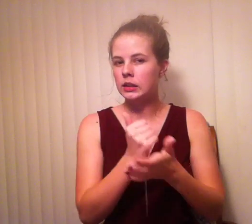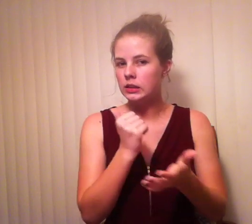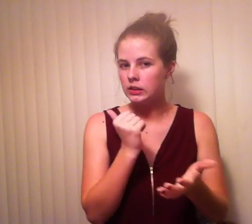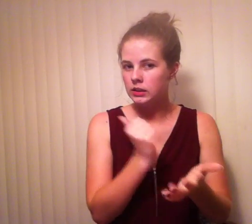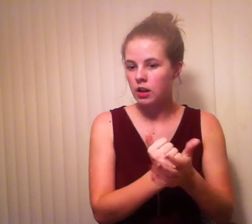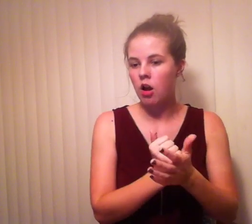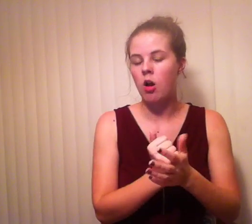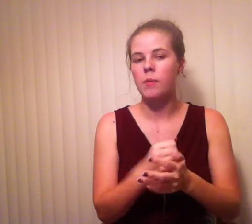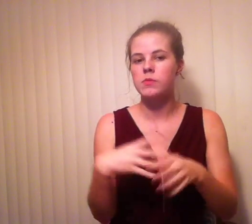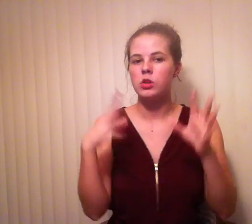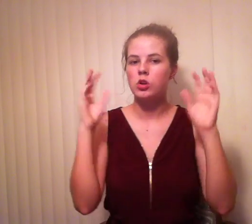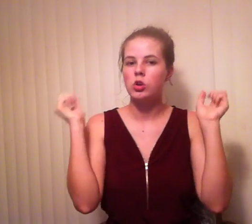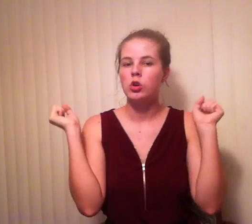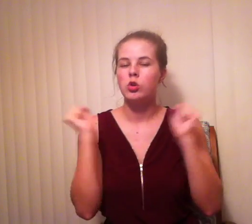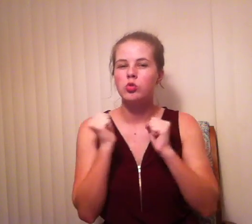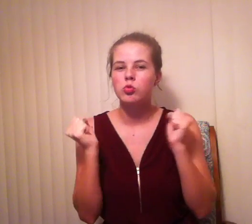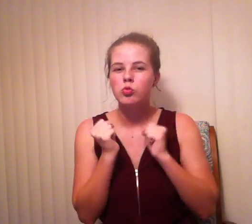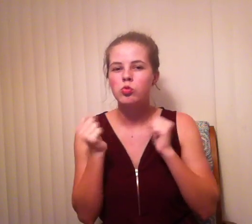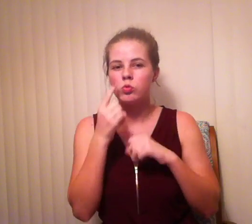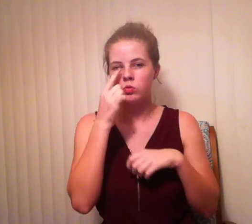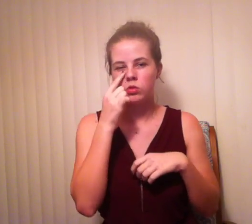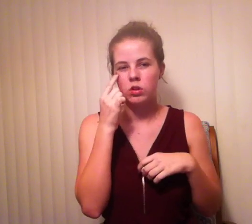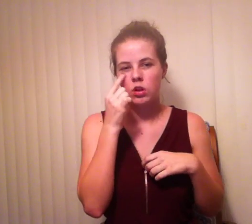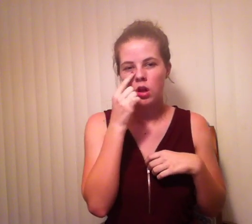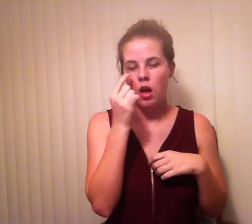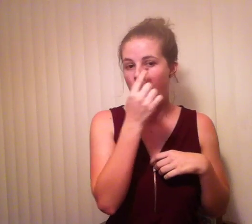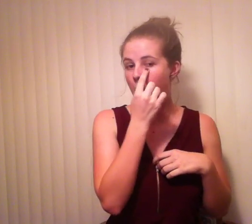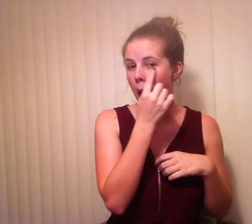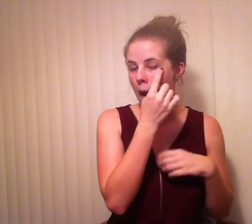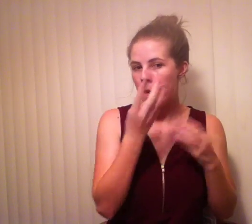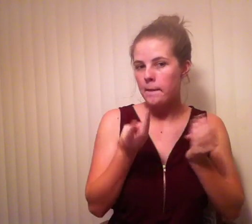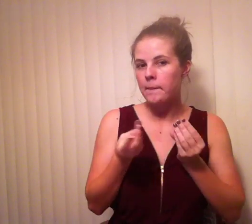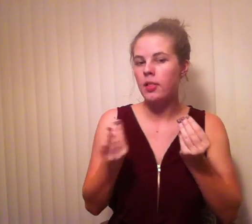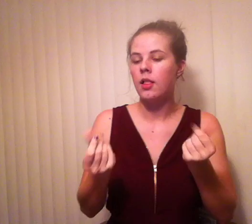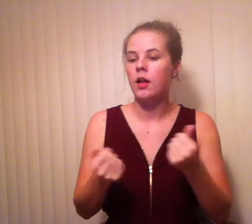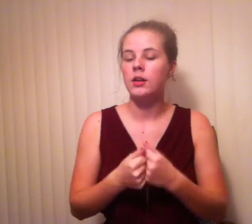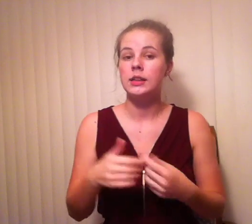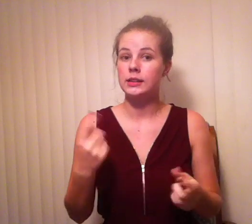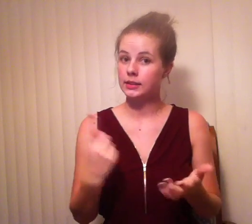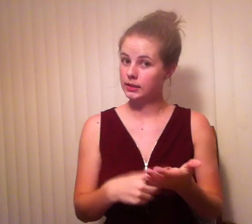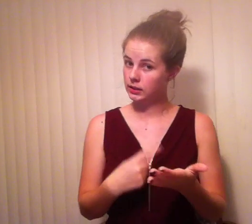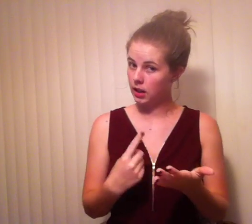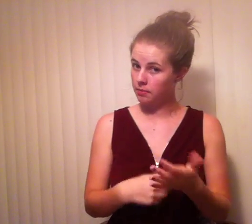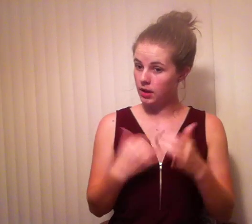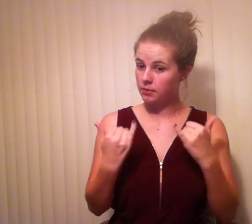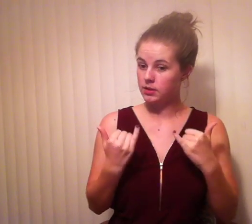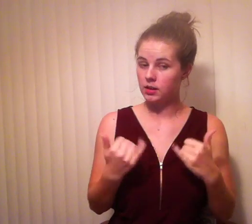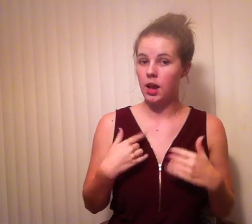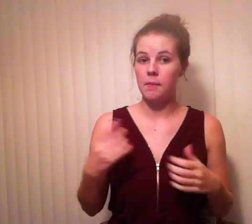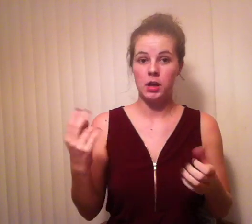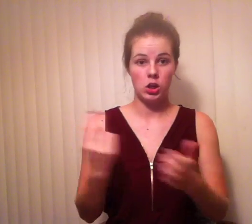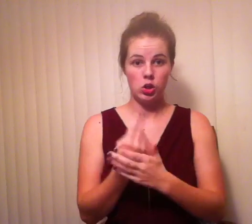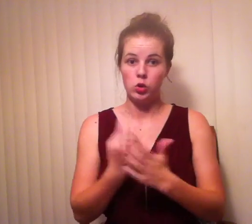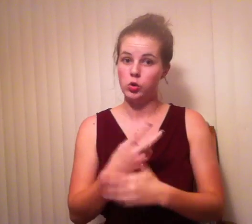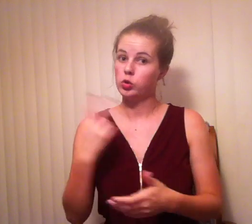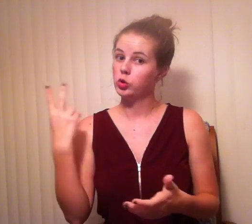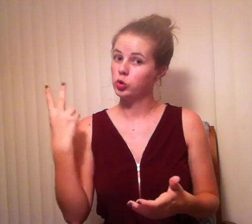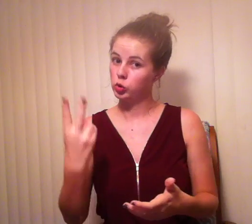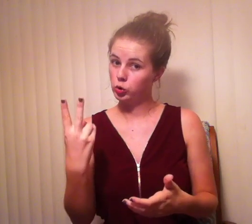to cool it, and also apply the product at the same time, which is awesome. And then sometimes, like today, we need a double coat, and we're going to use our fingers. I like